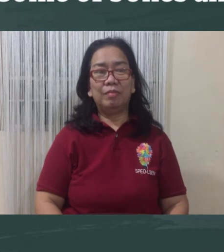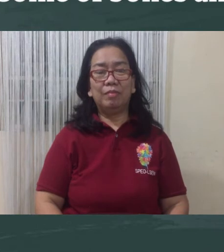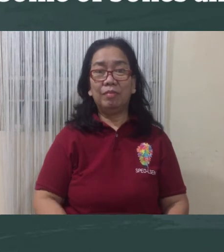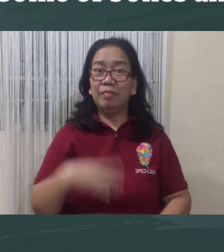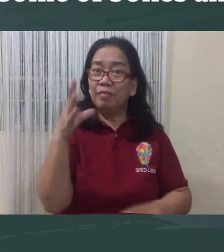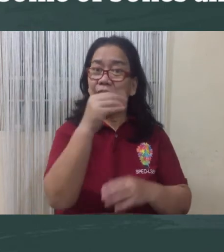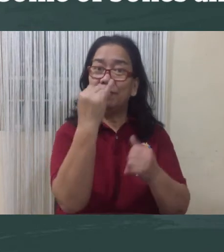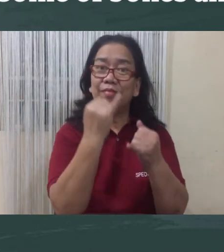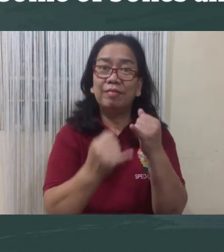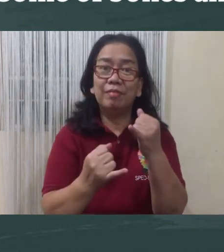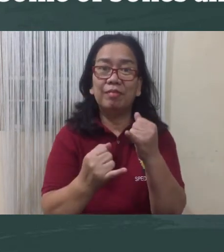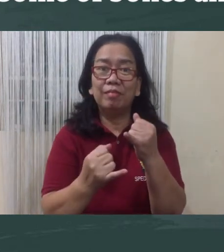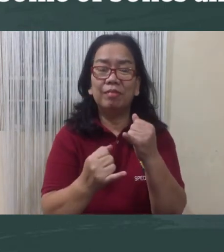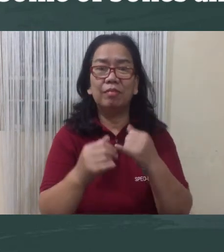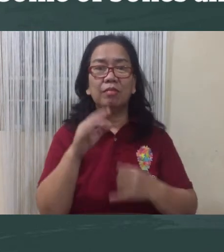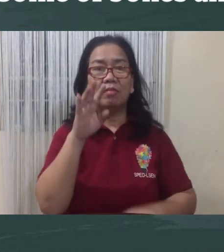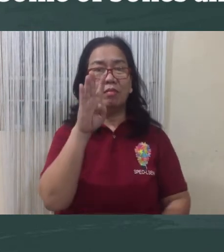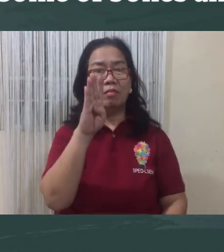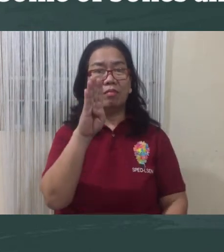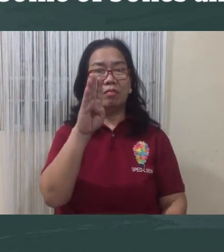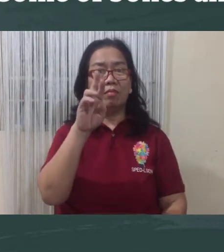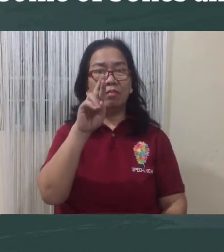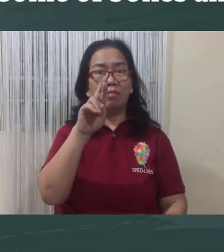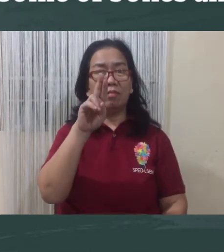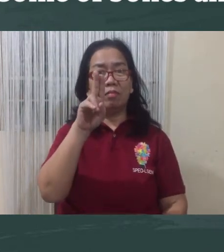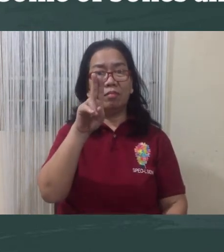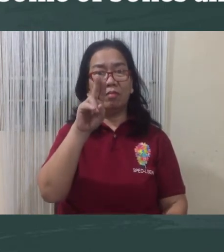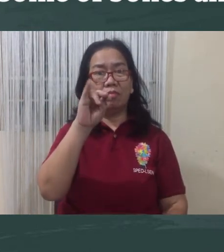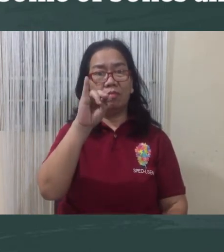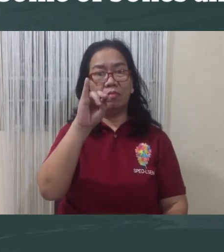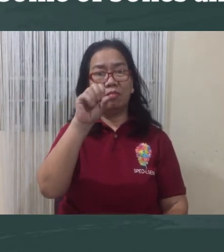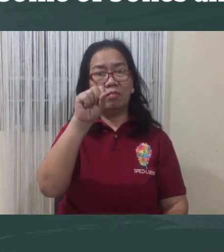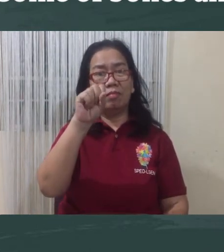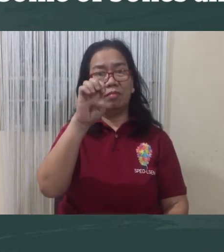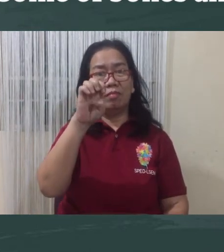And lastly, bruises.